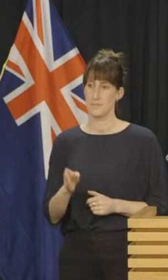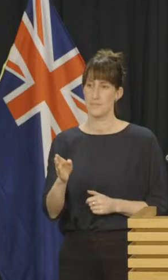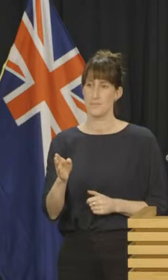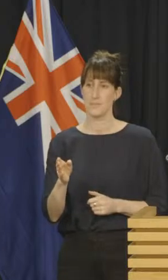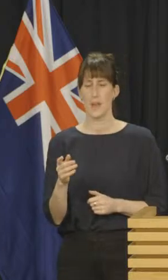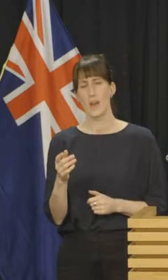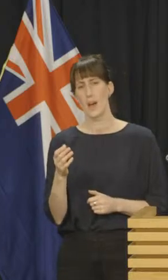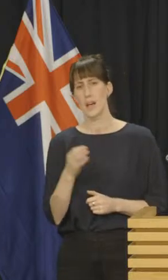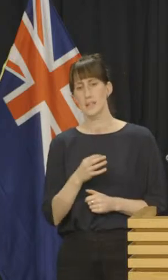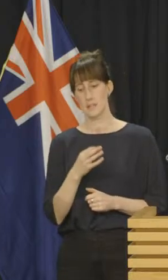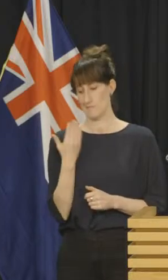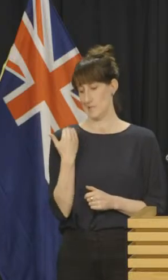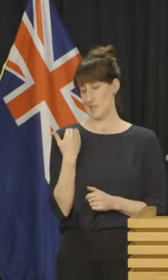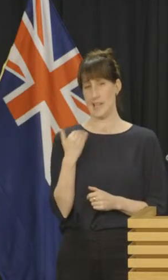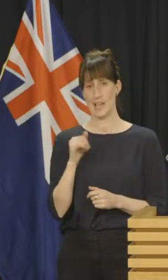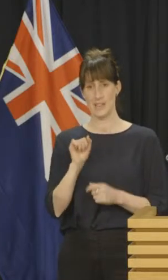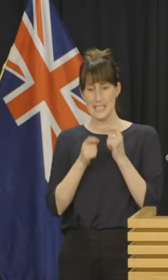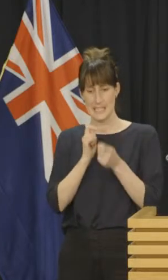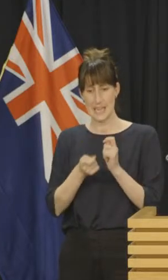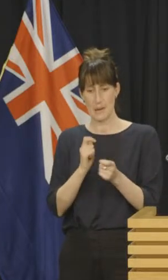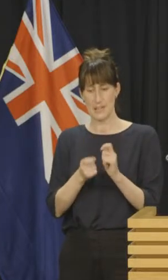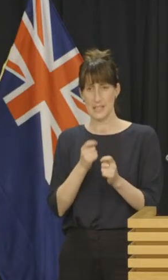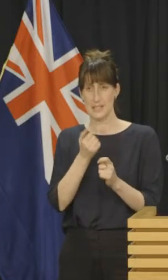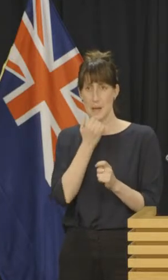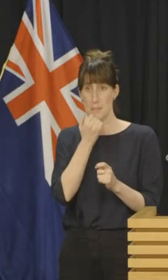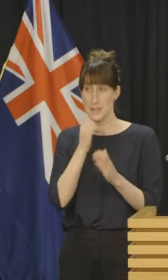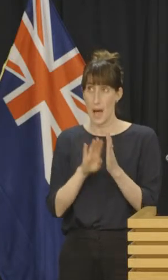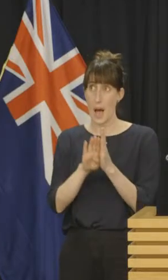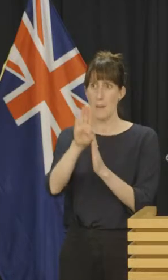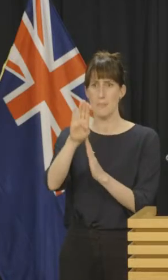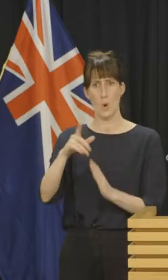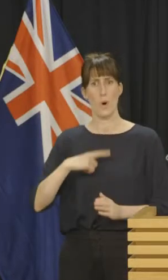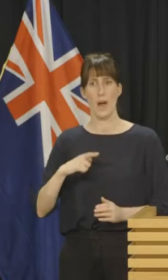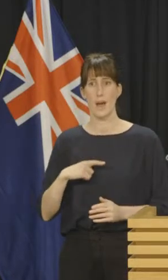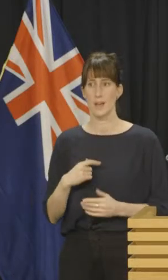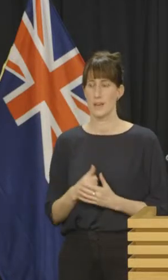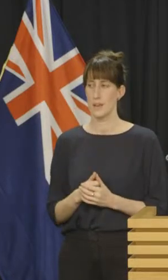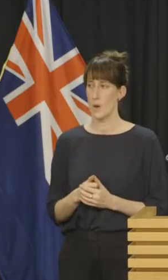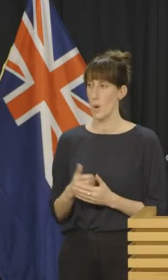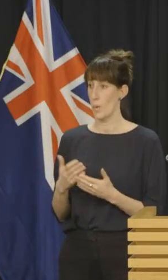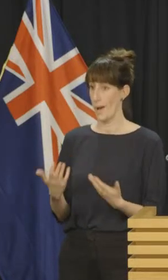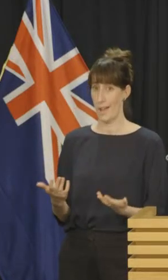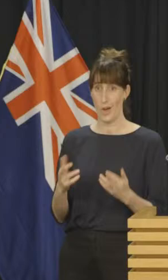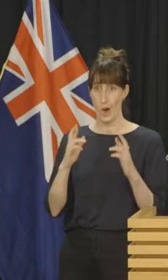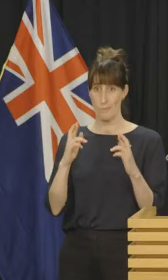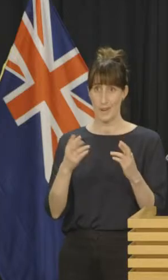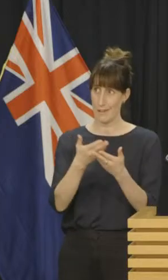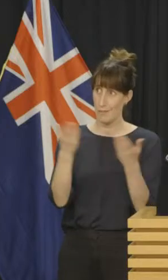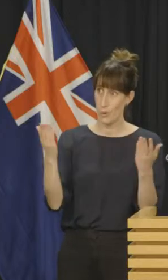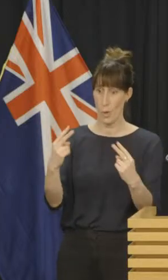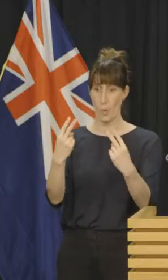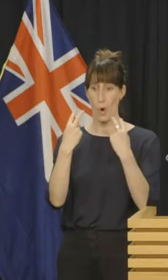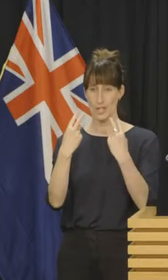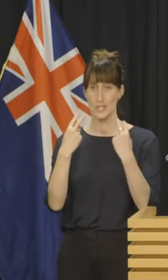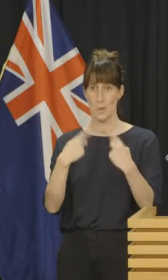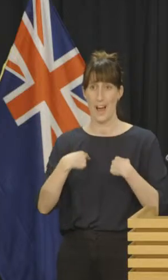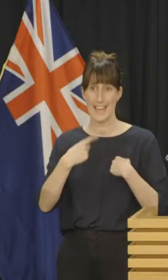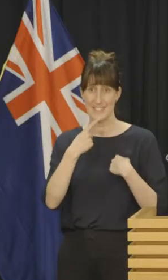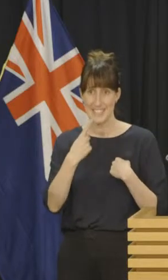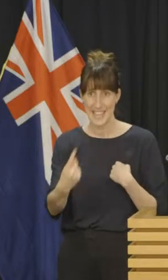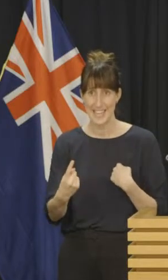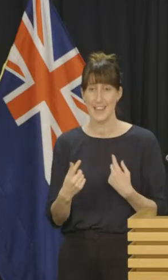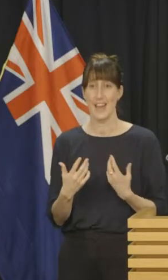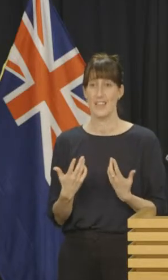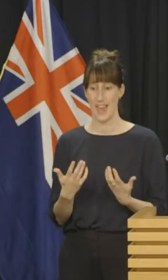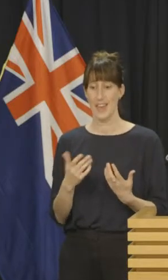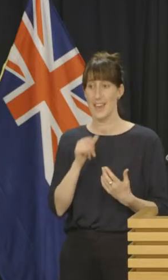have increased over the past 2 days? What's caused that? Well, I would hope that people are listening to what we're saying, which is if you're offered a test, please go and get your test. There has been a